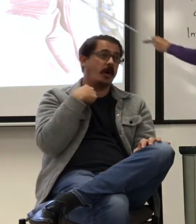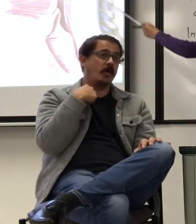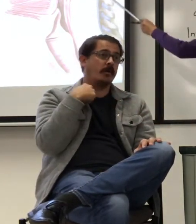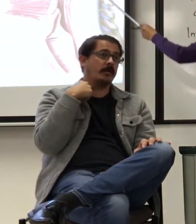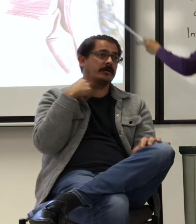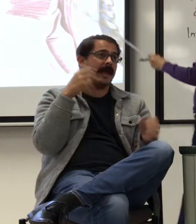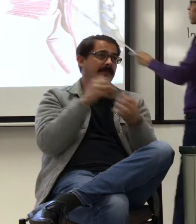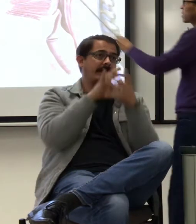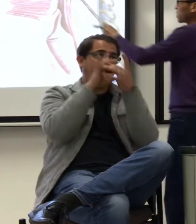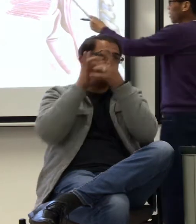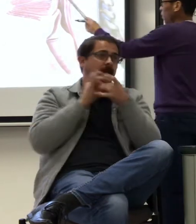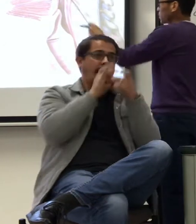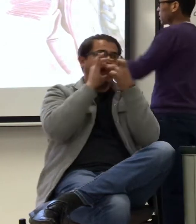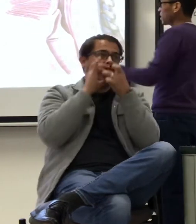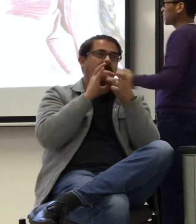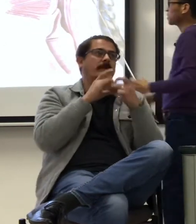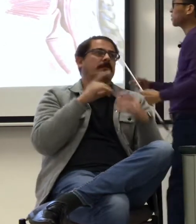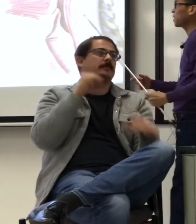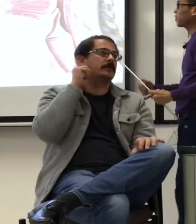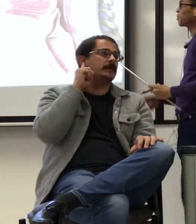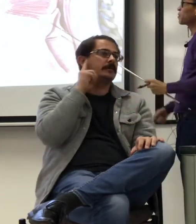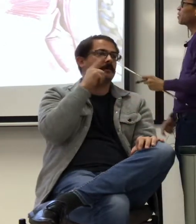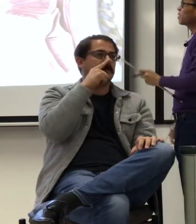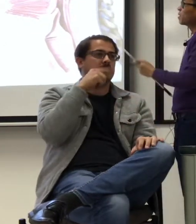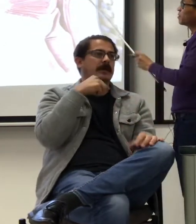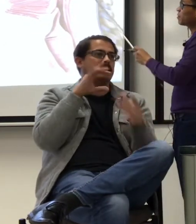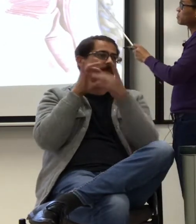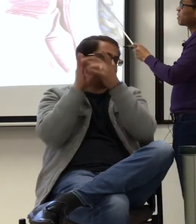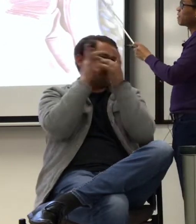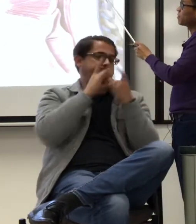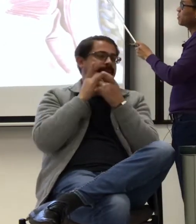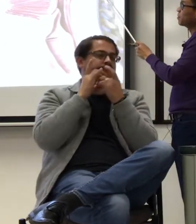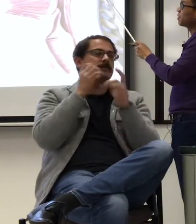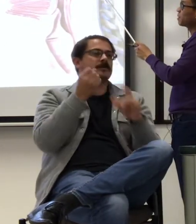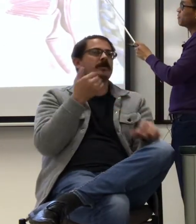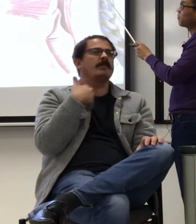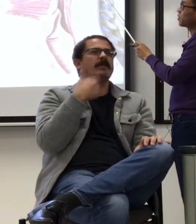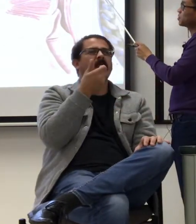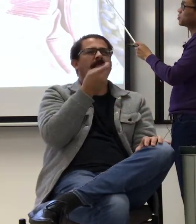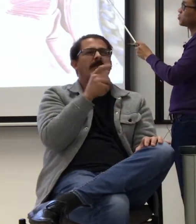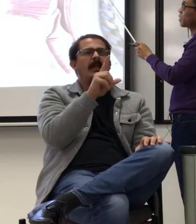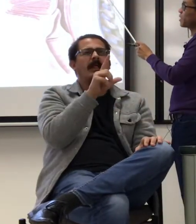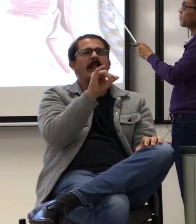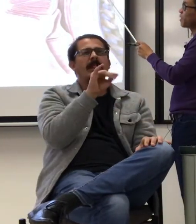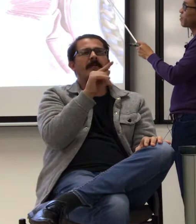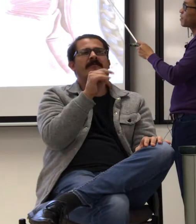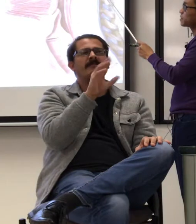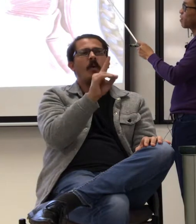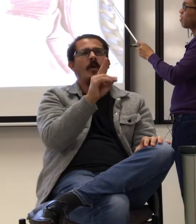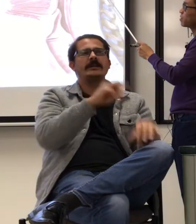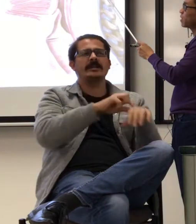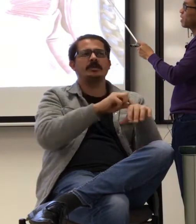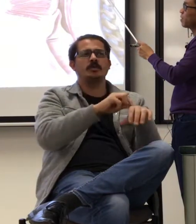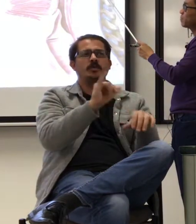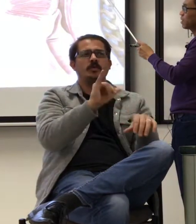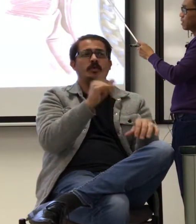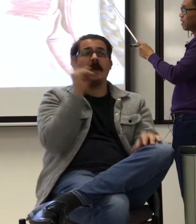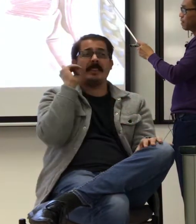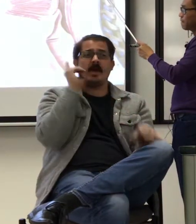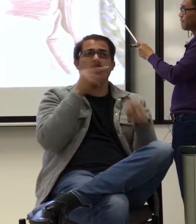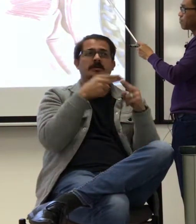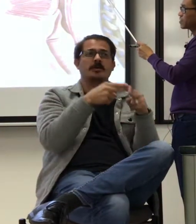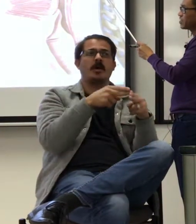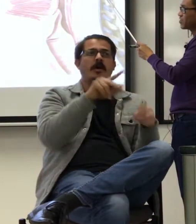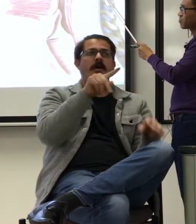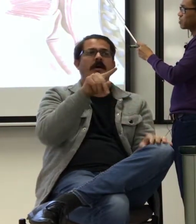Because this is the throat, that's the nose, and it leads to the ear. You also have a little bit of lymphoid tissue right there. It's called